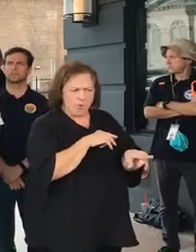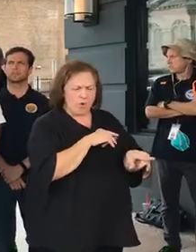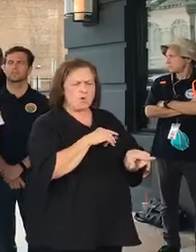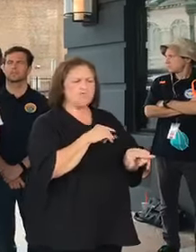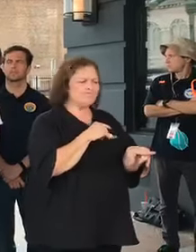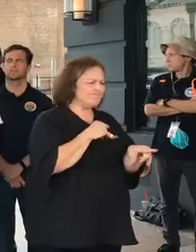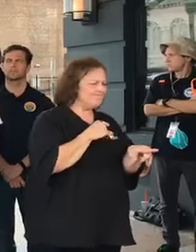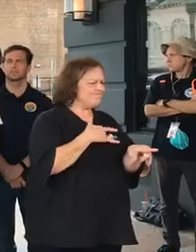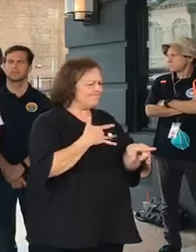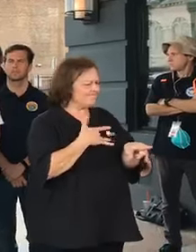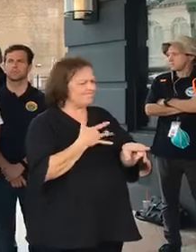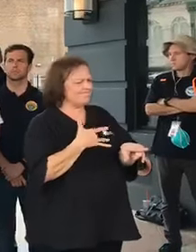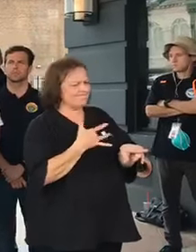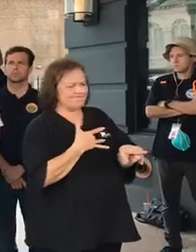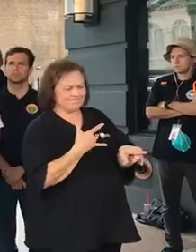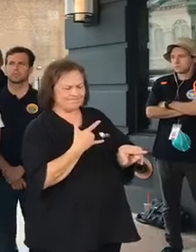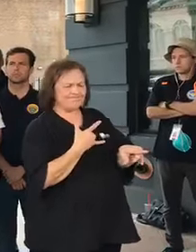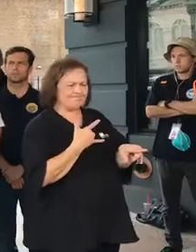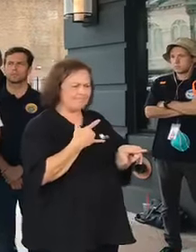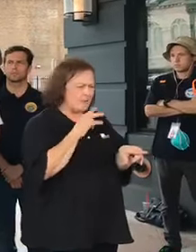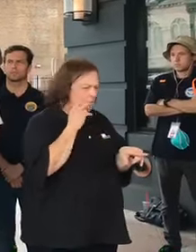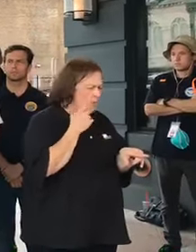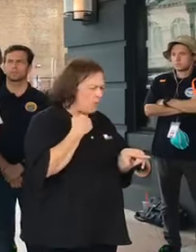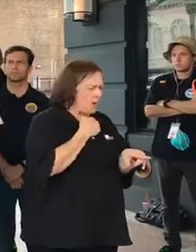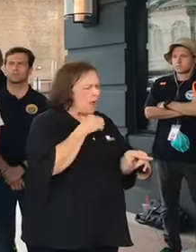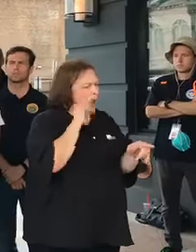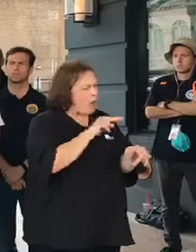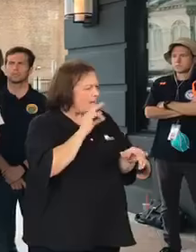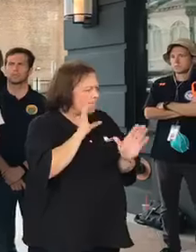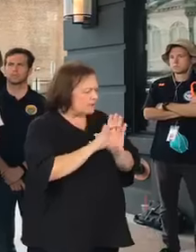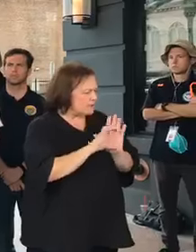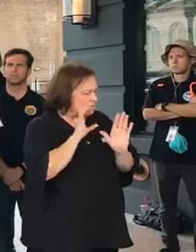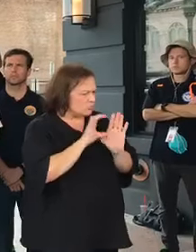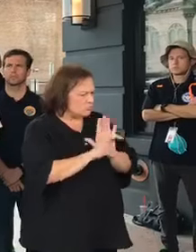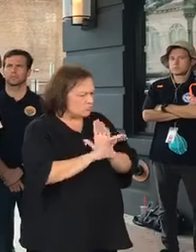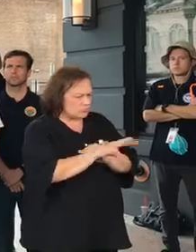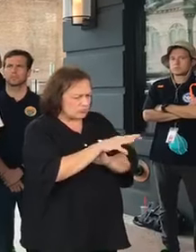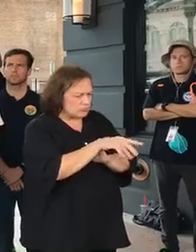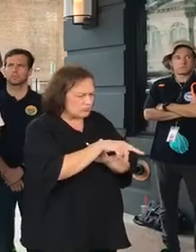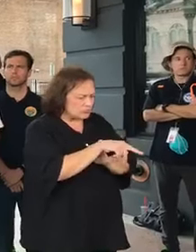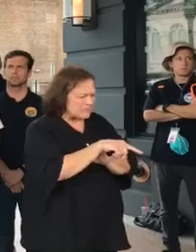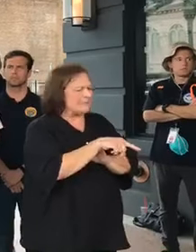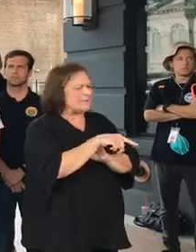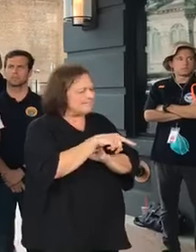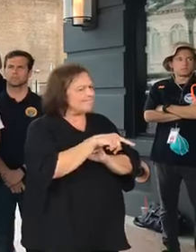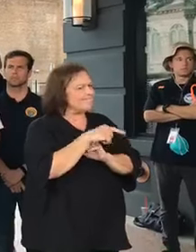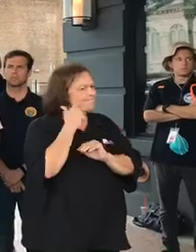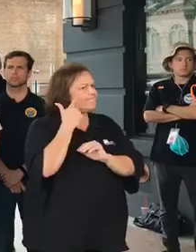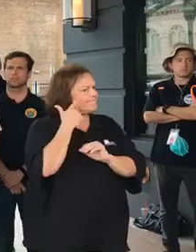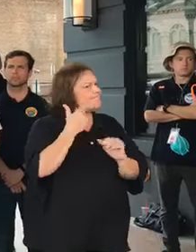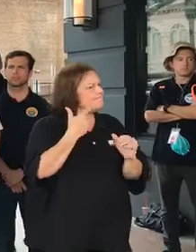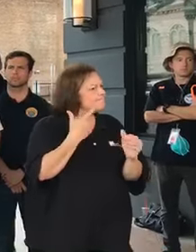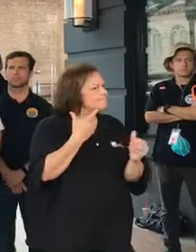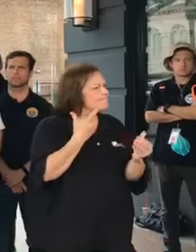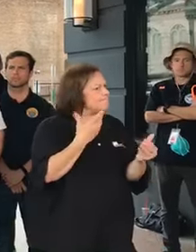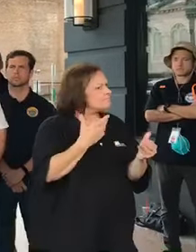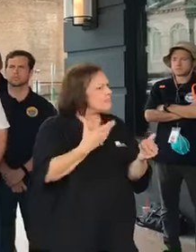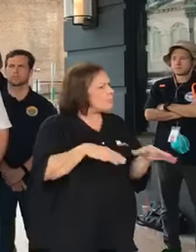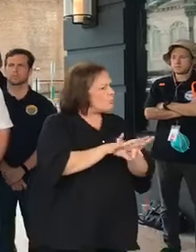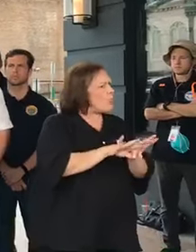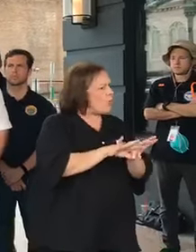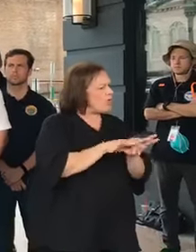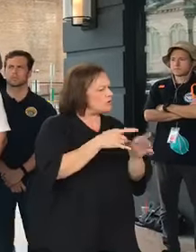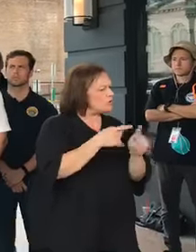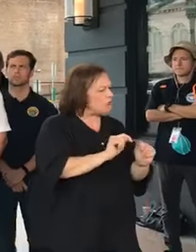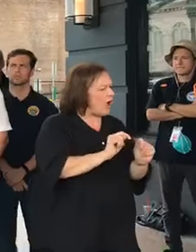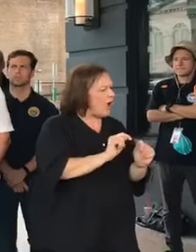sample, and we certainly backed their opinion. We looked at the picture, so we went ahead and took a sample, and we'll see what the labs produce. We'll have it